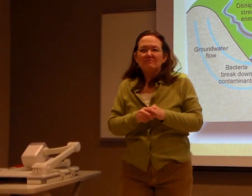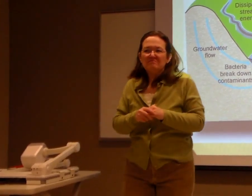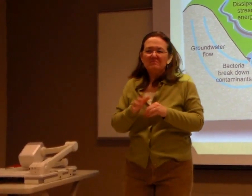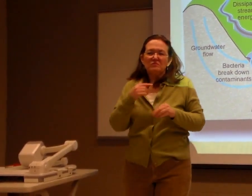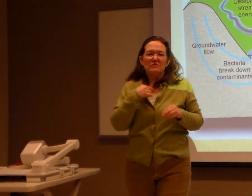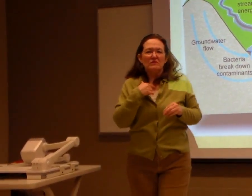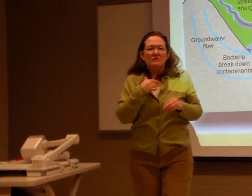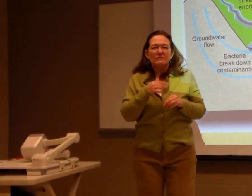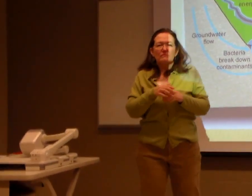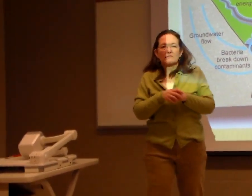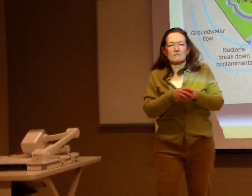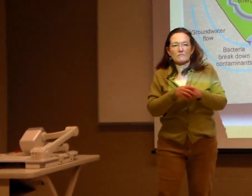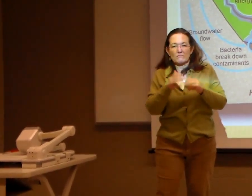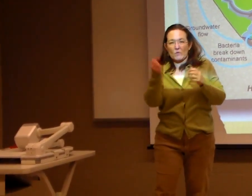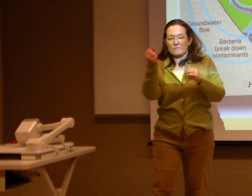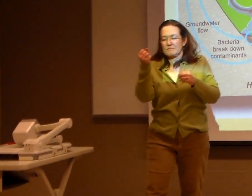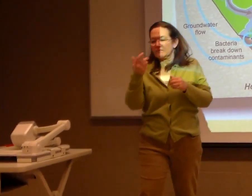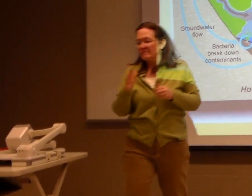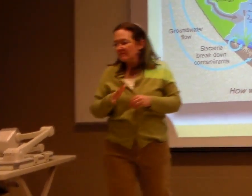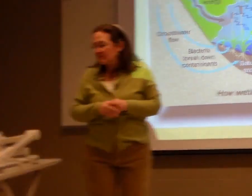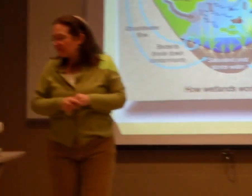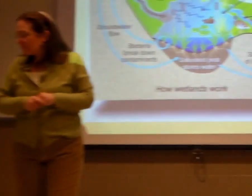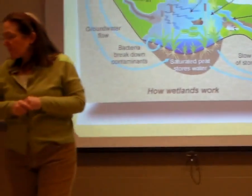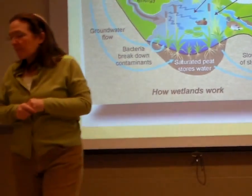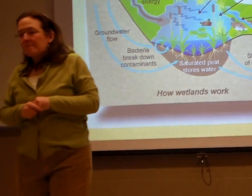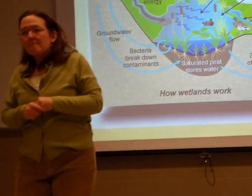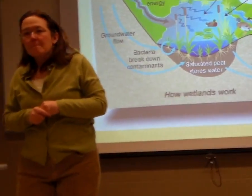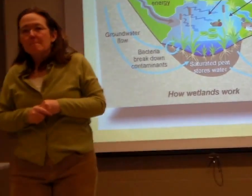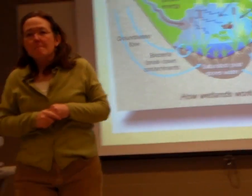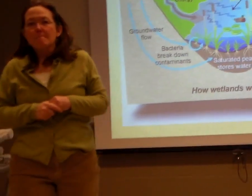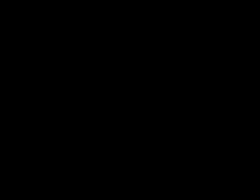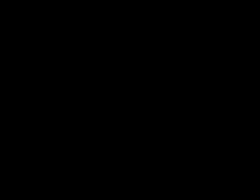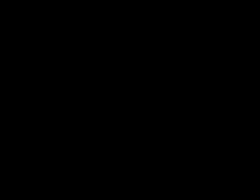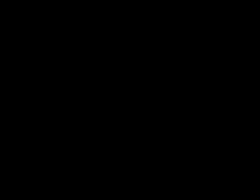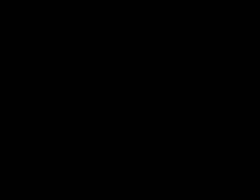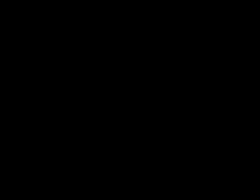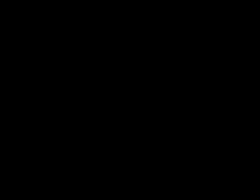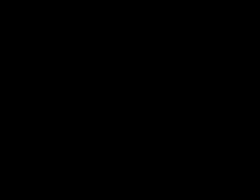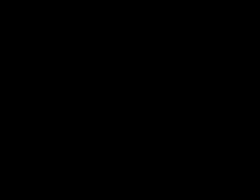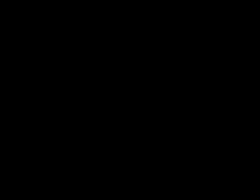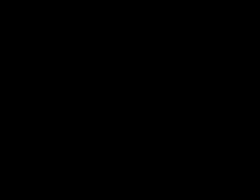Oh, I think we're going to hold at this point. Thank you.